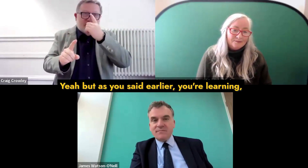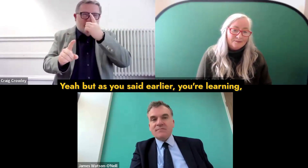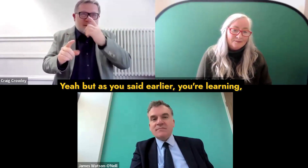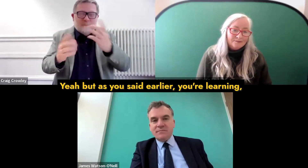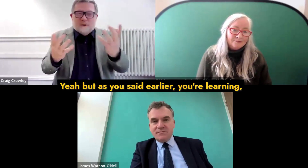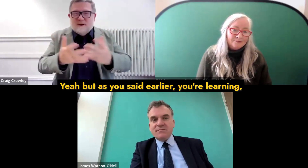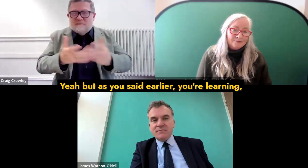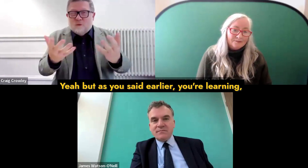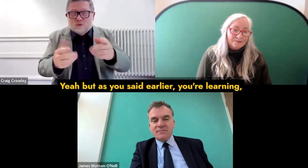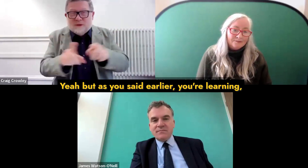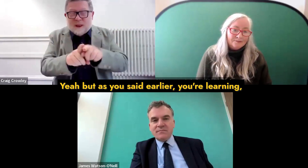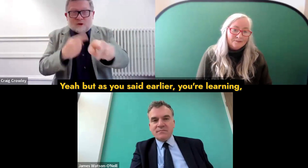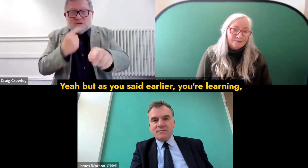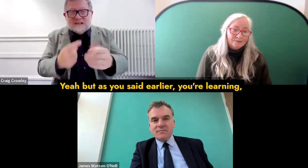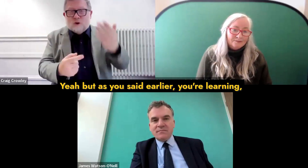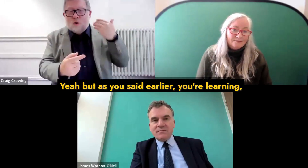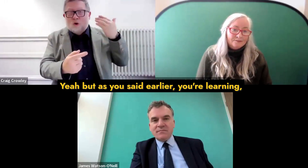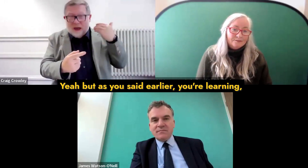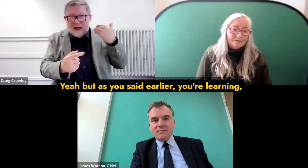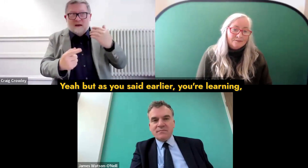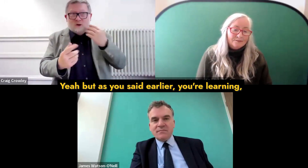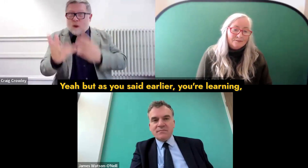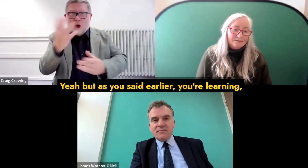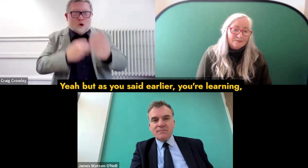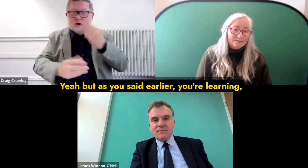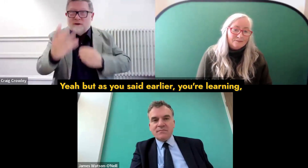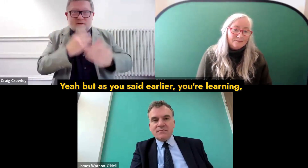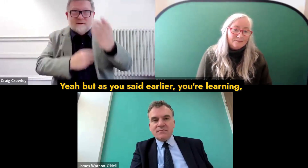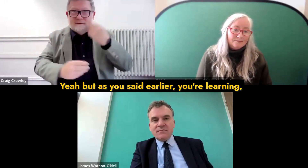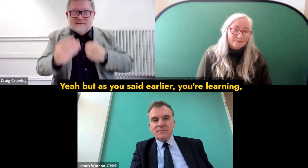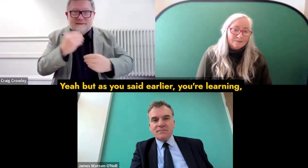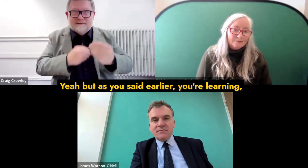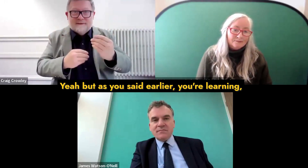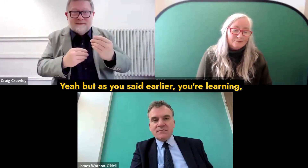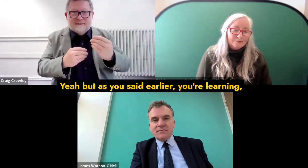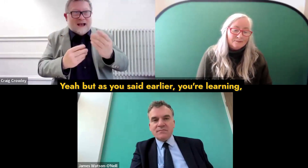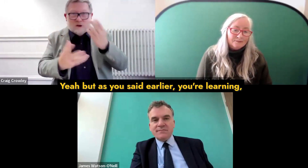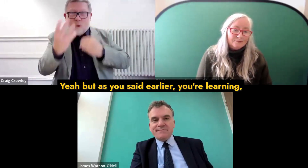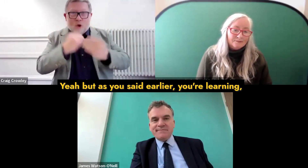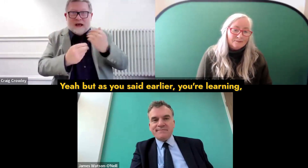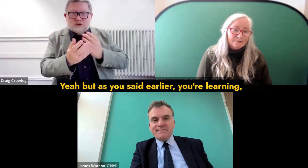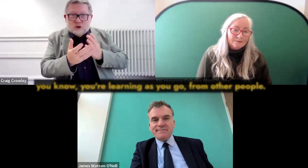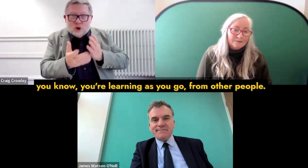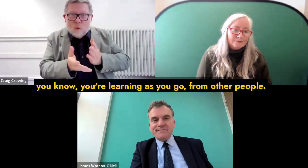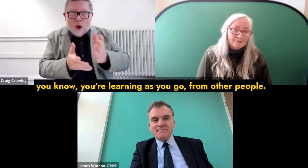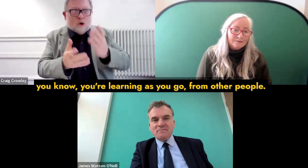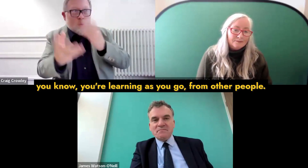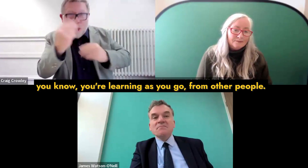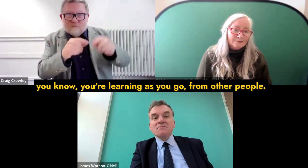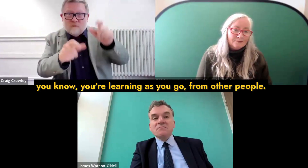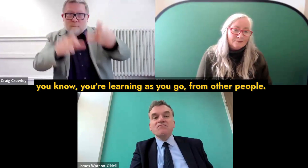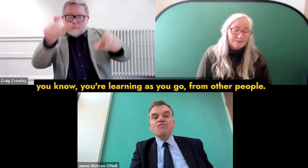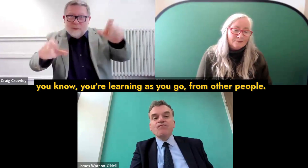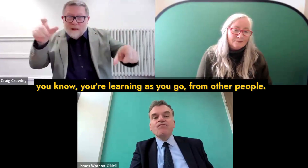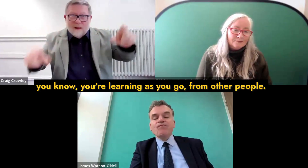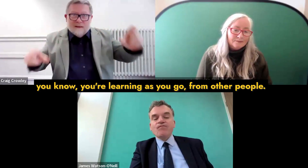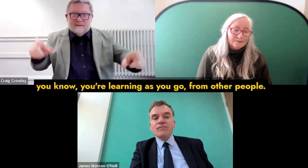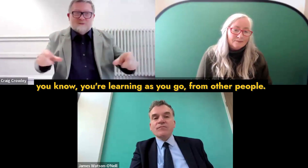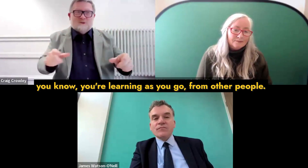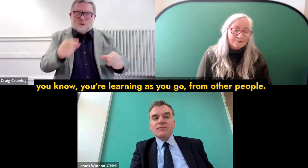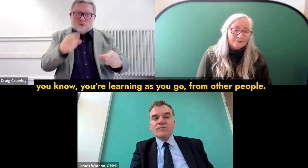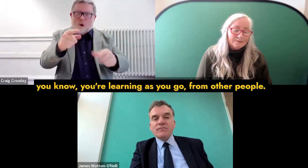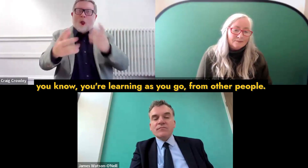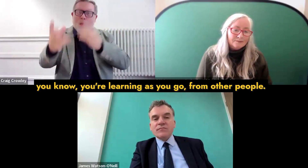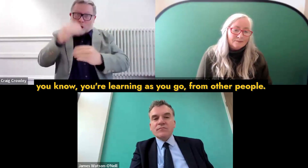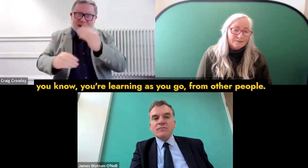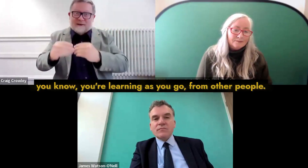Um, yeah, but as you said earlier, you're learning. You're learning as you go